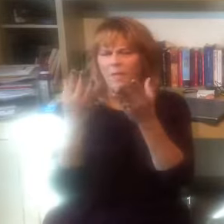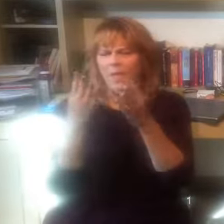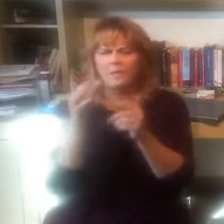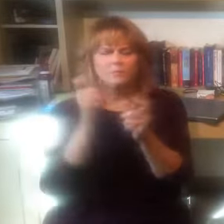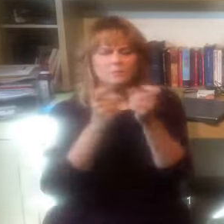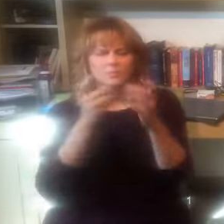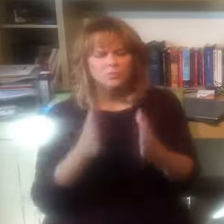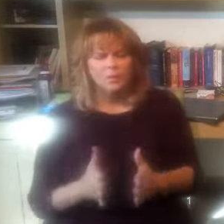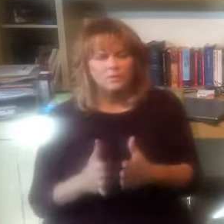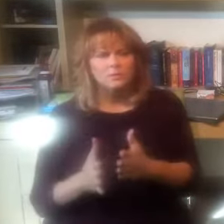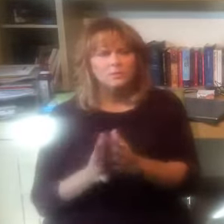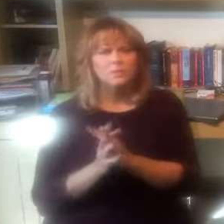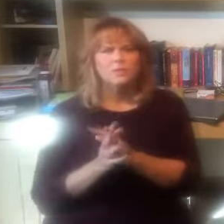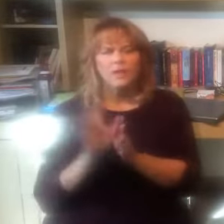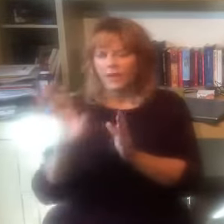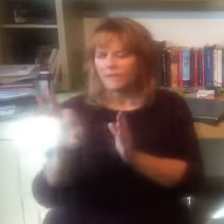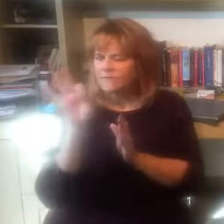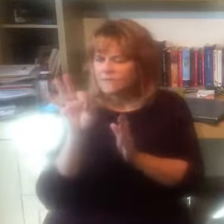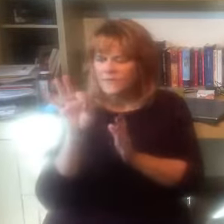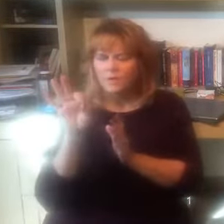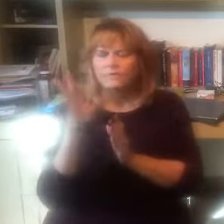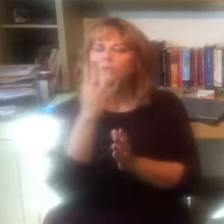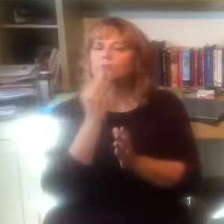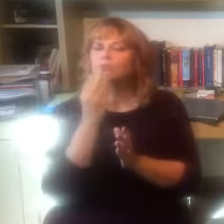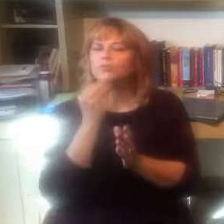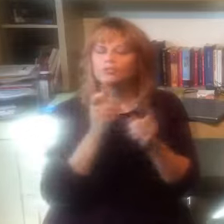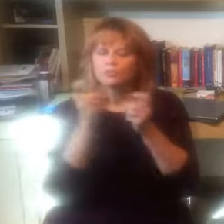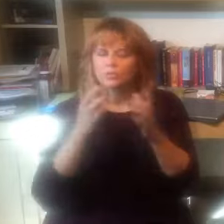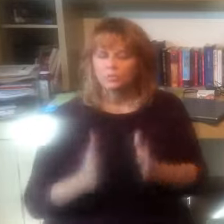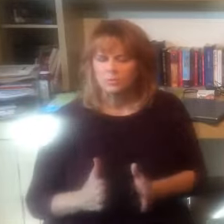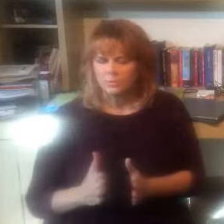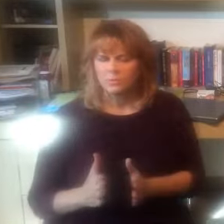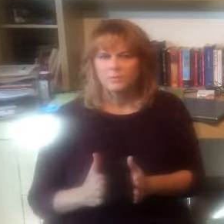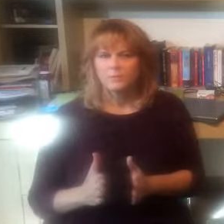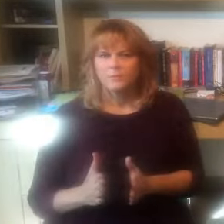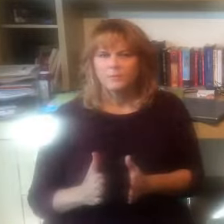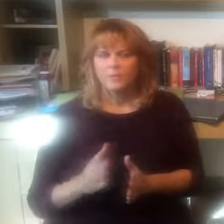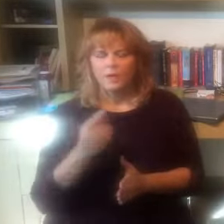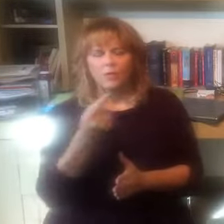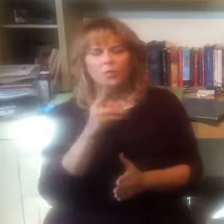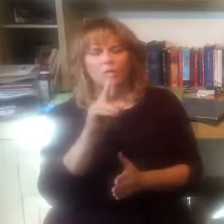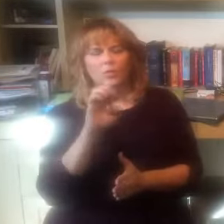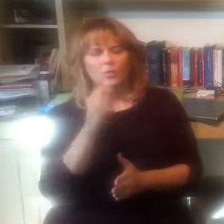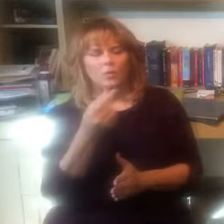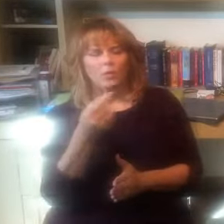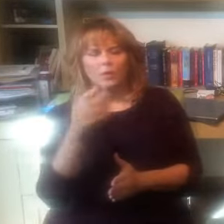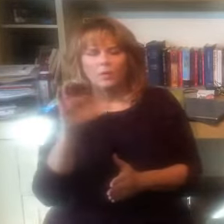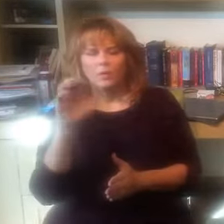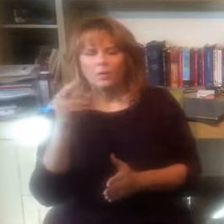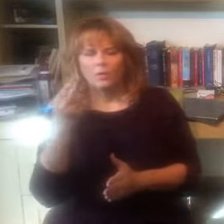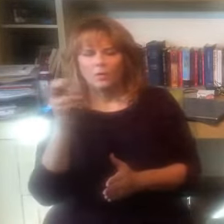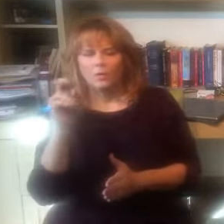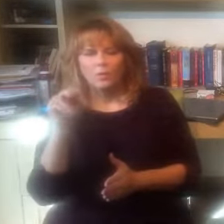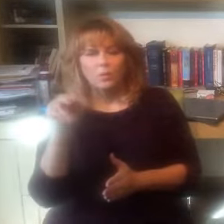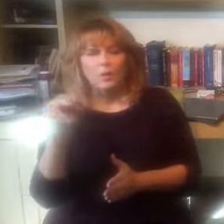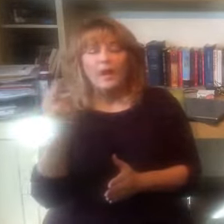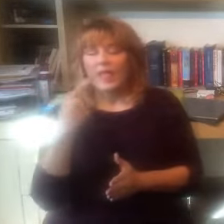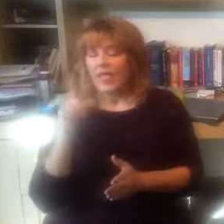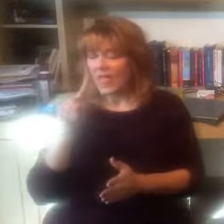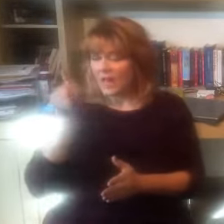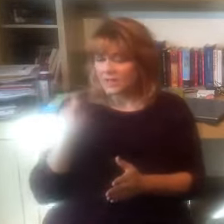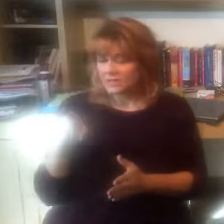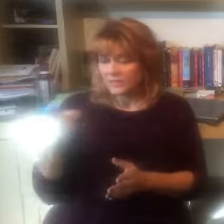finally found a Jewish director, Greg Cohen, that I asked to direct